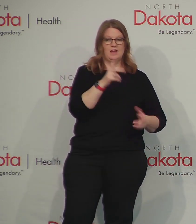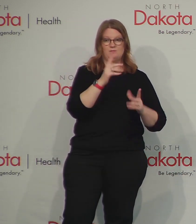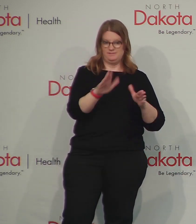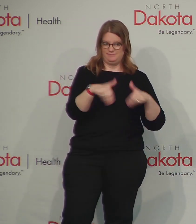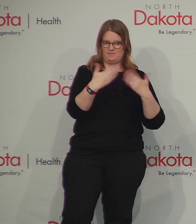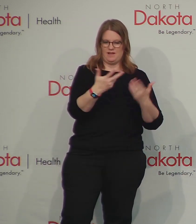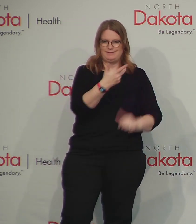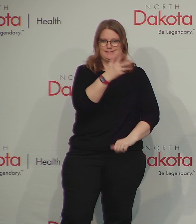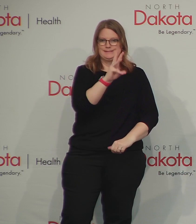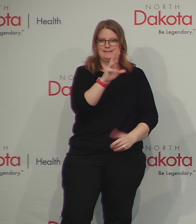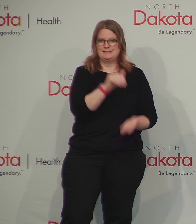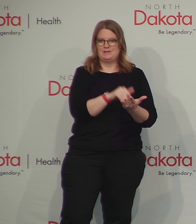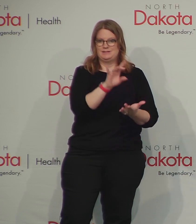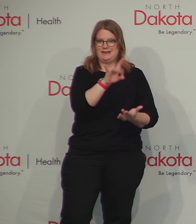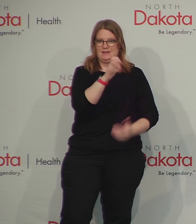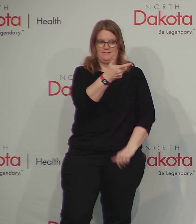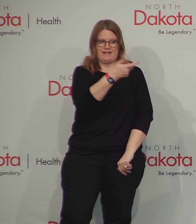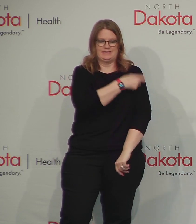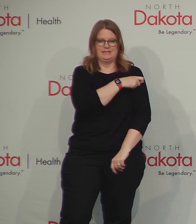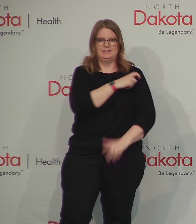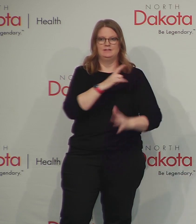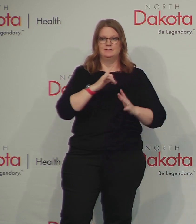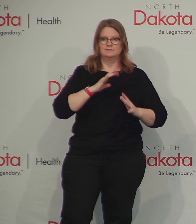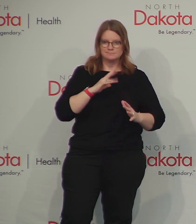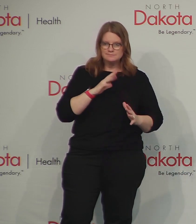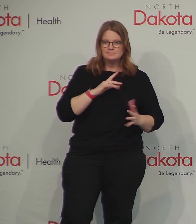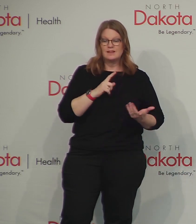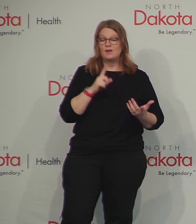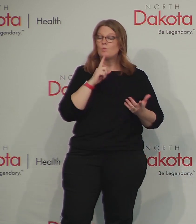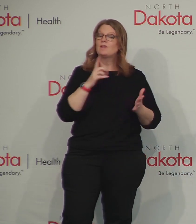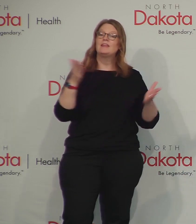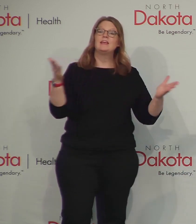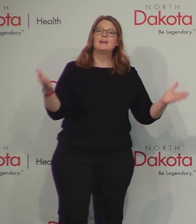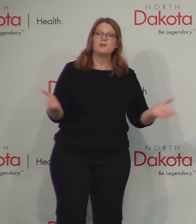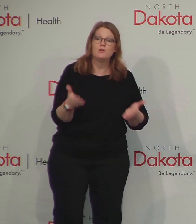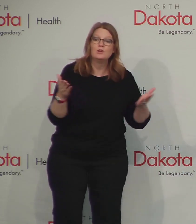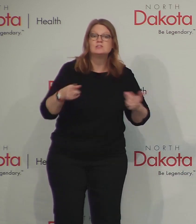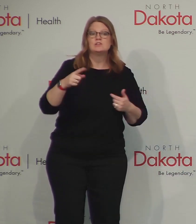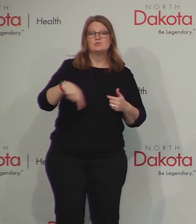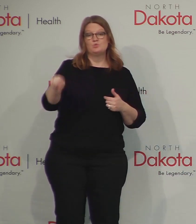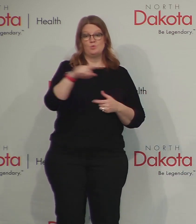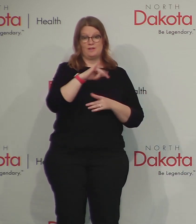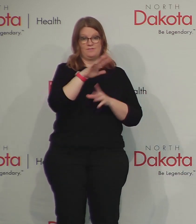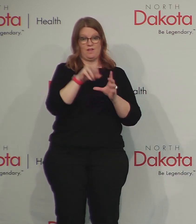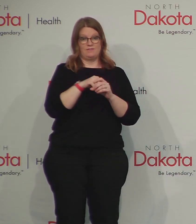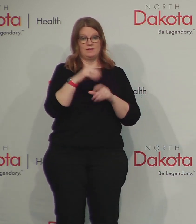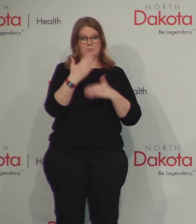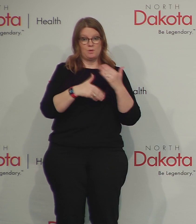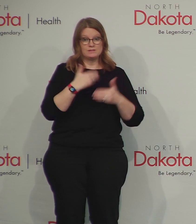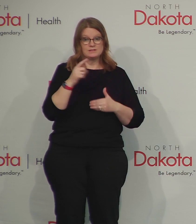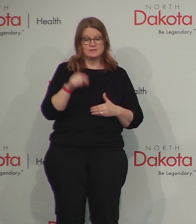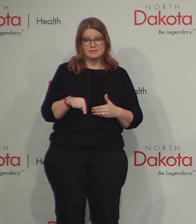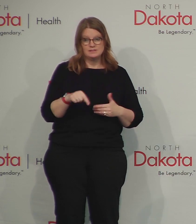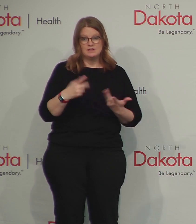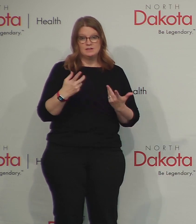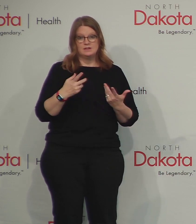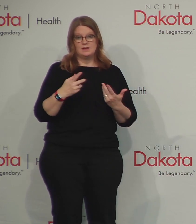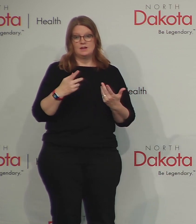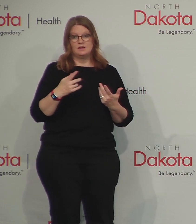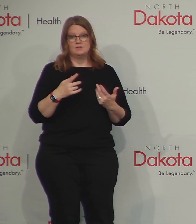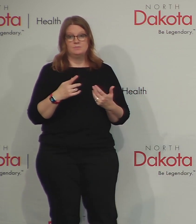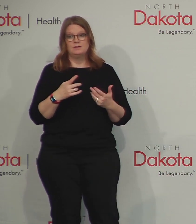vaccines. And so I want to again encourage everybody who's involved in this process. It's not victory for us to